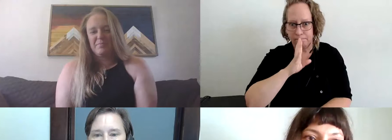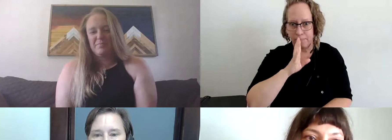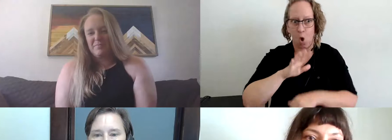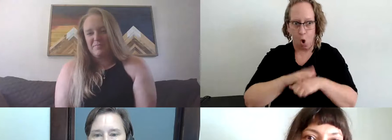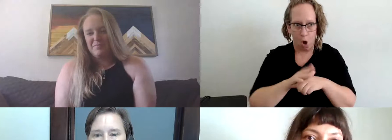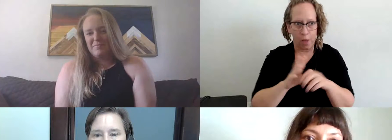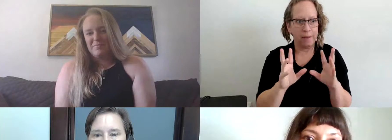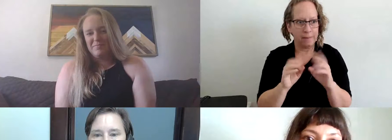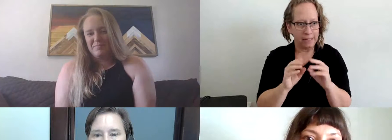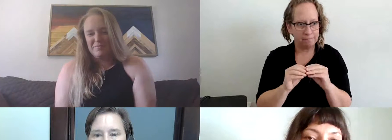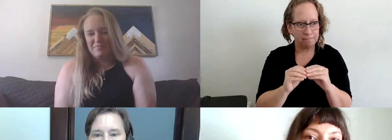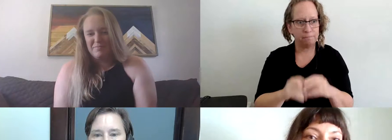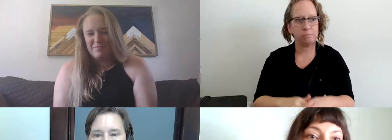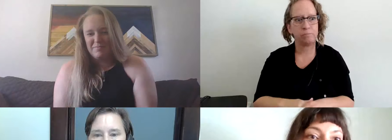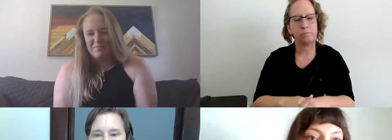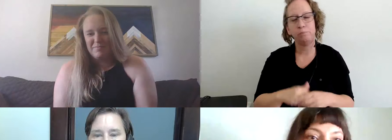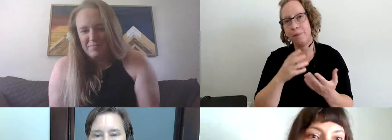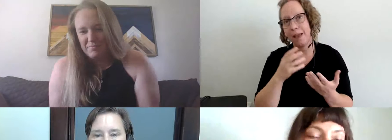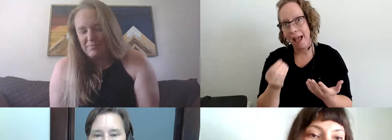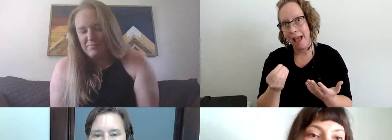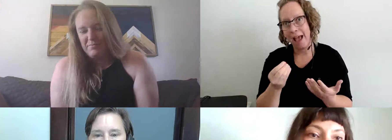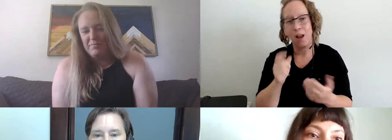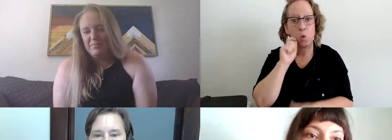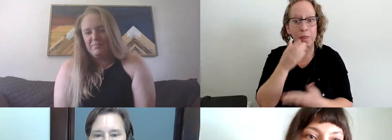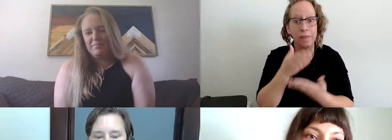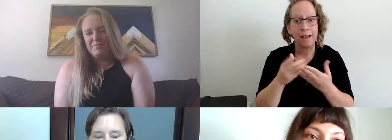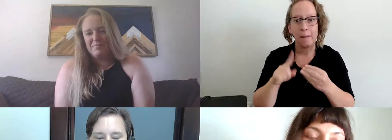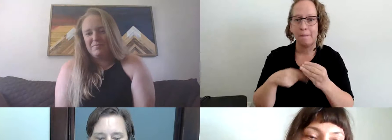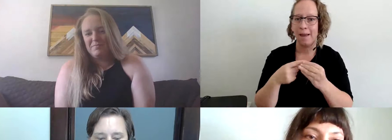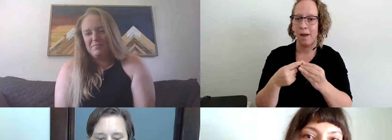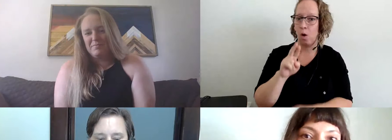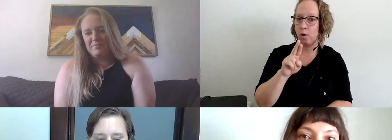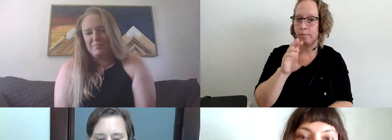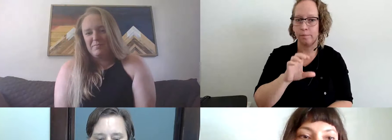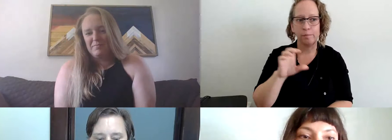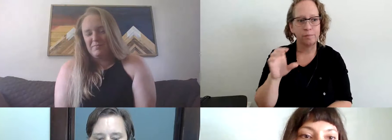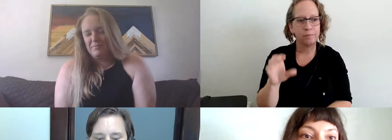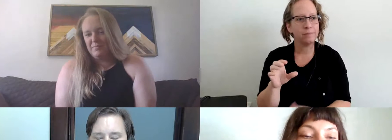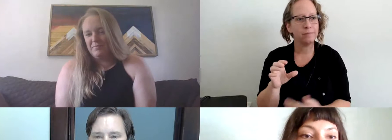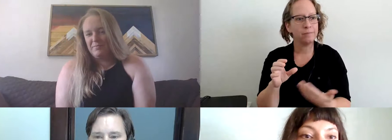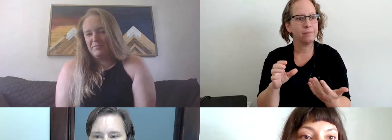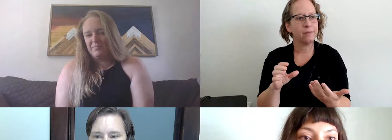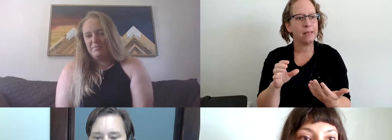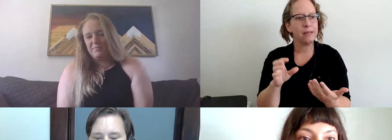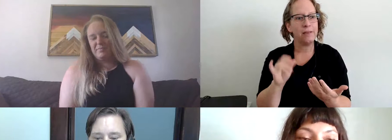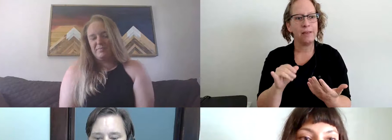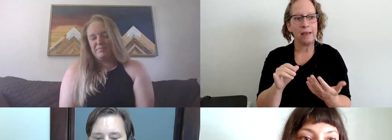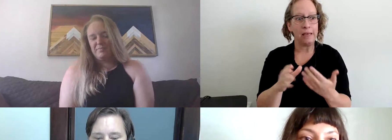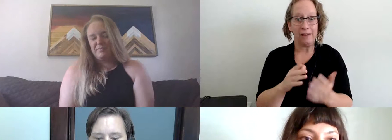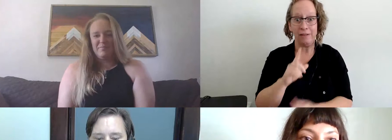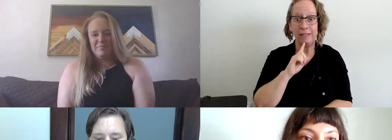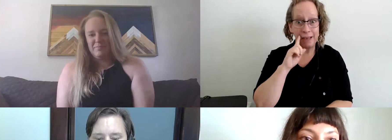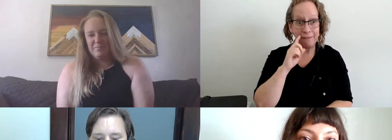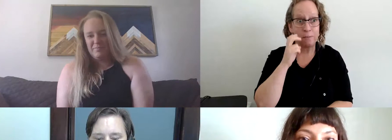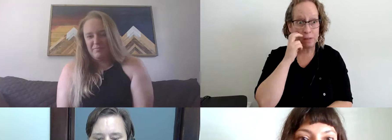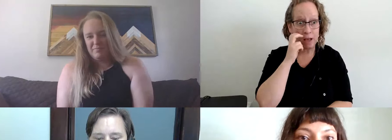meeting. And the cool thing about Relay conference captioning is that even